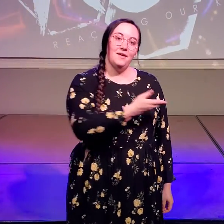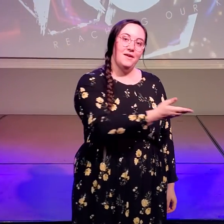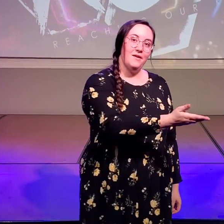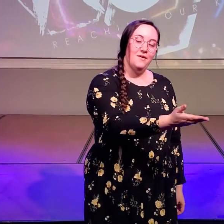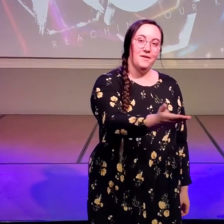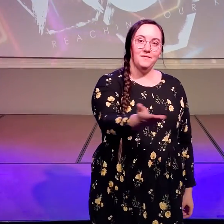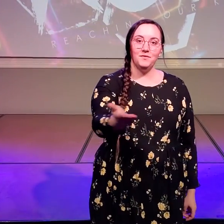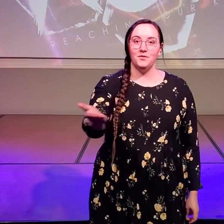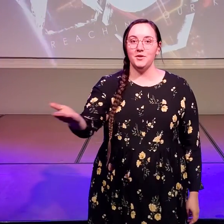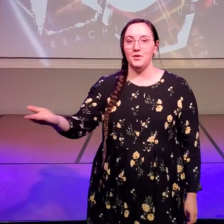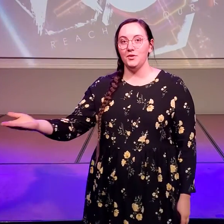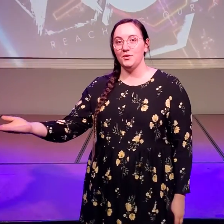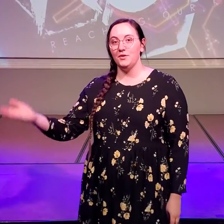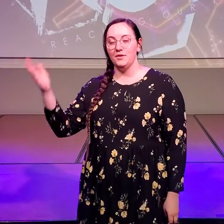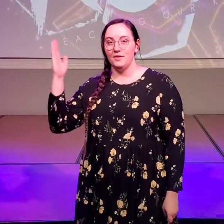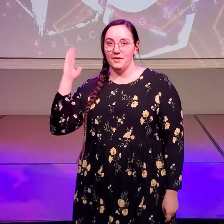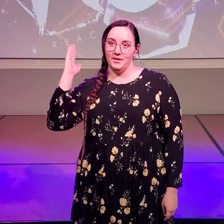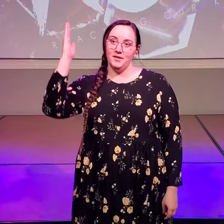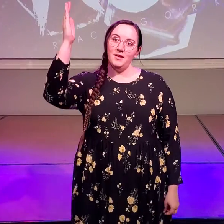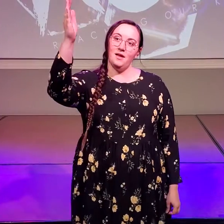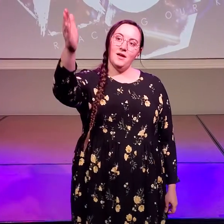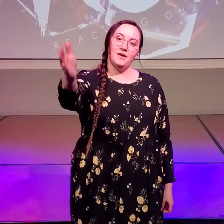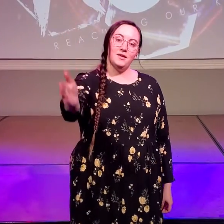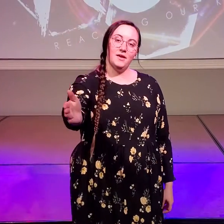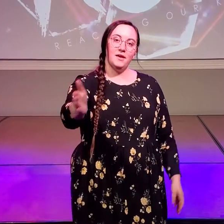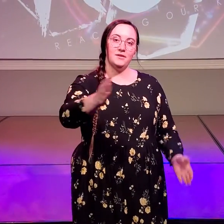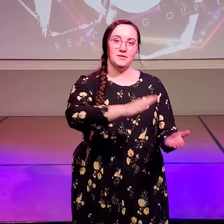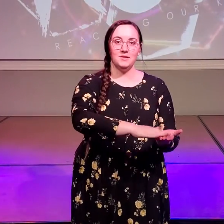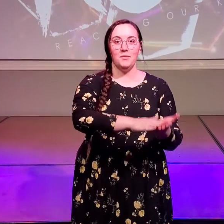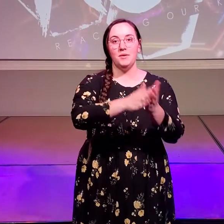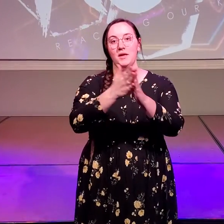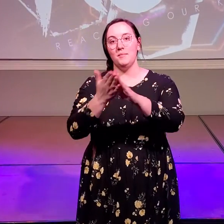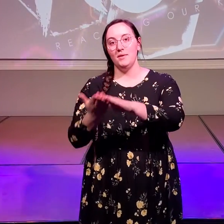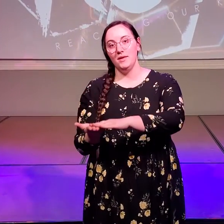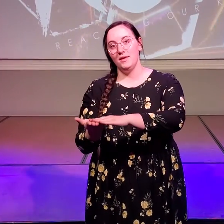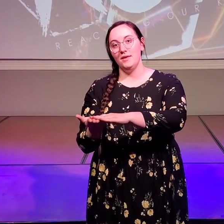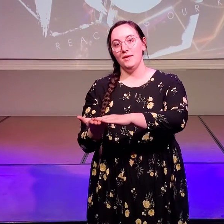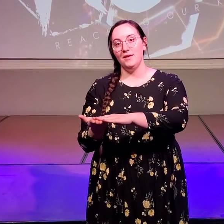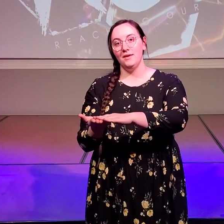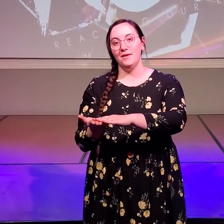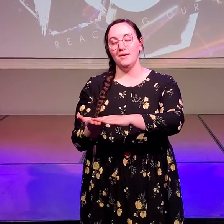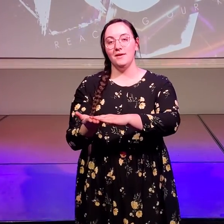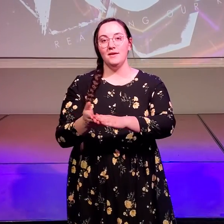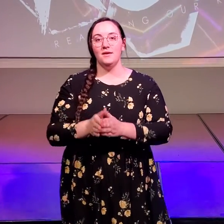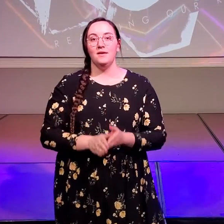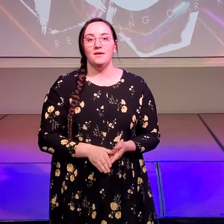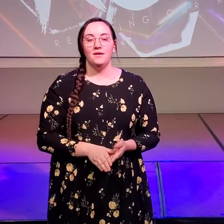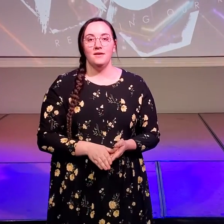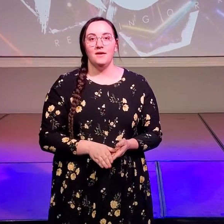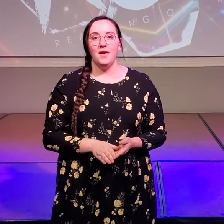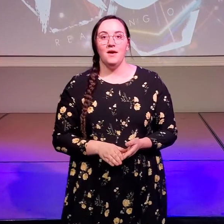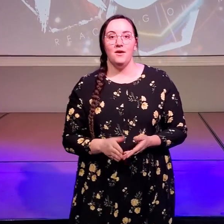Every good thing that I can someday be But